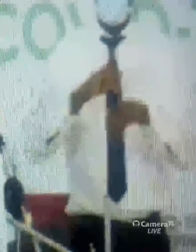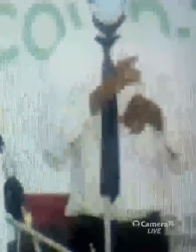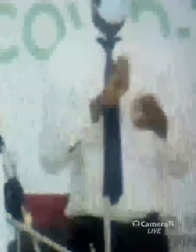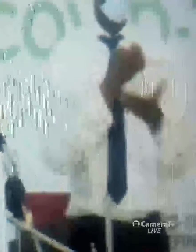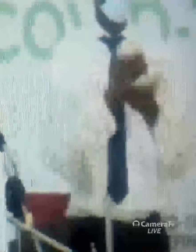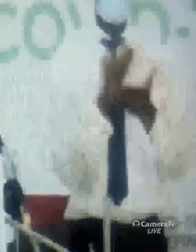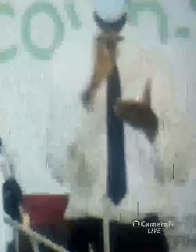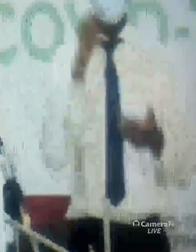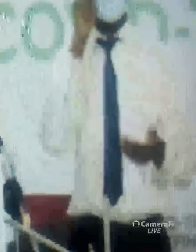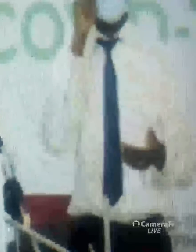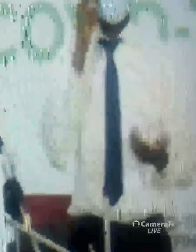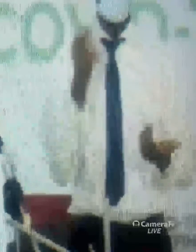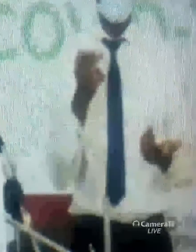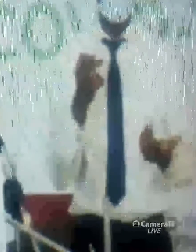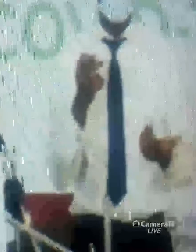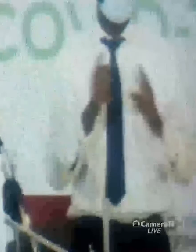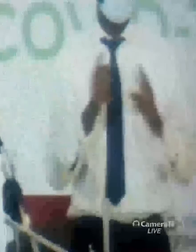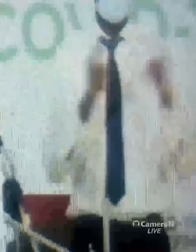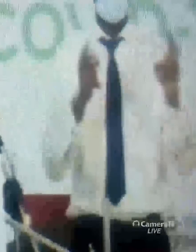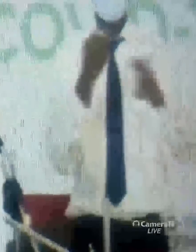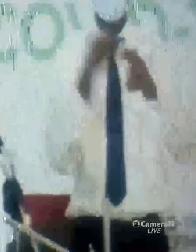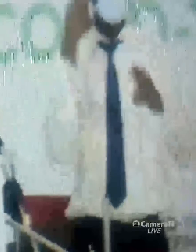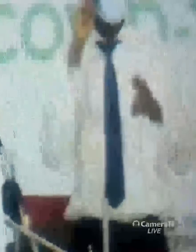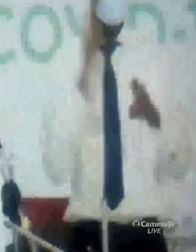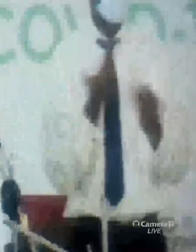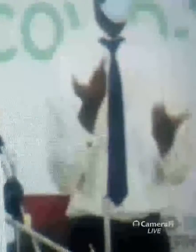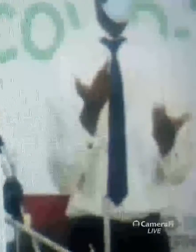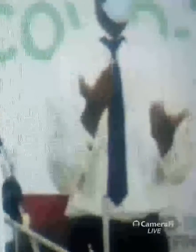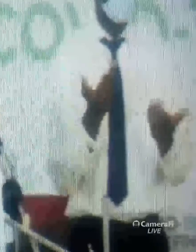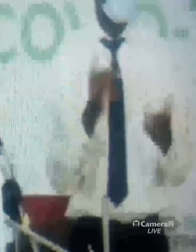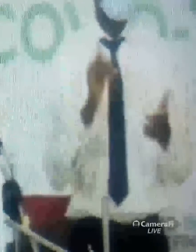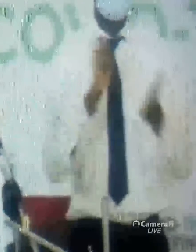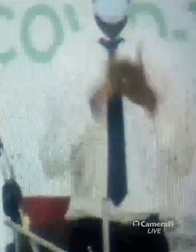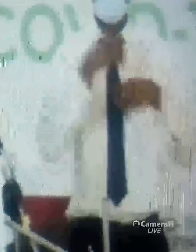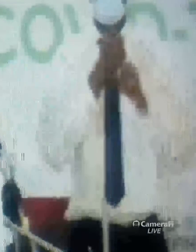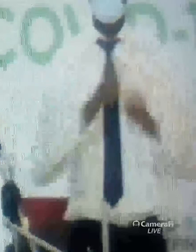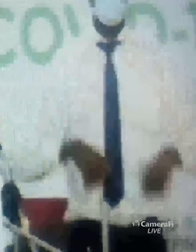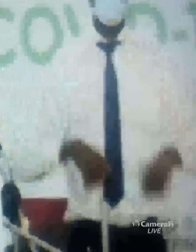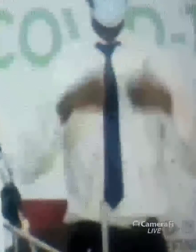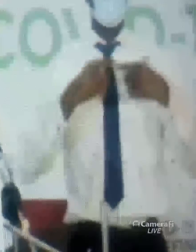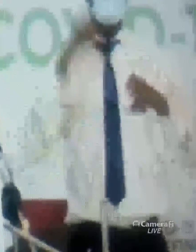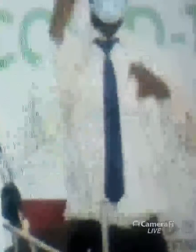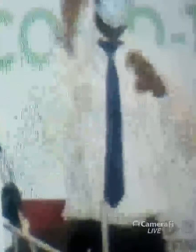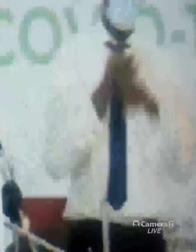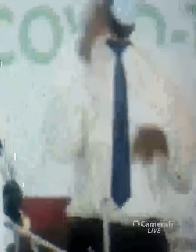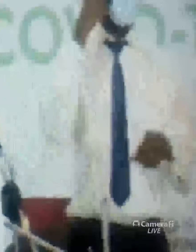country. It's very difficult. And it makes life difficult for everybody.